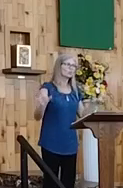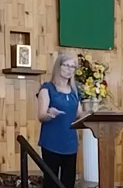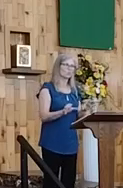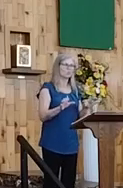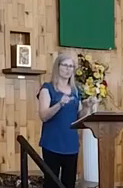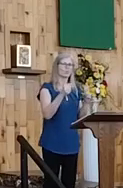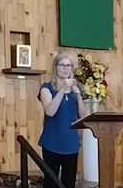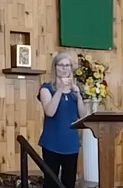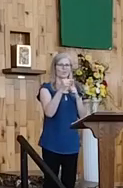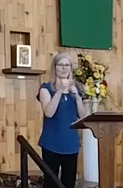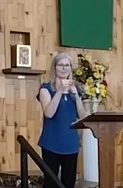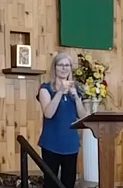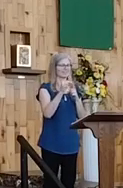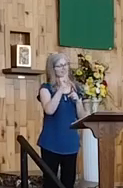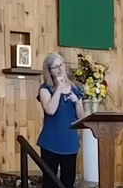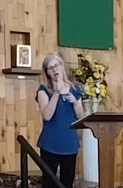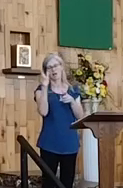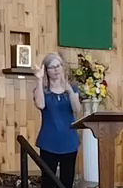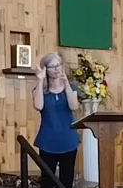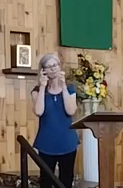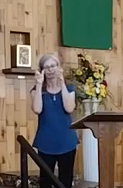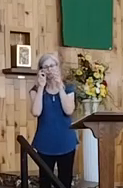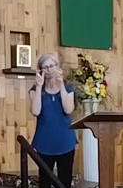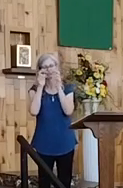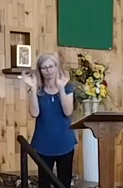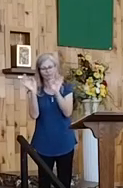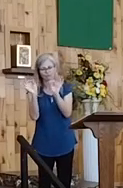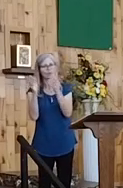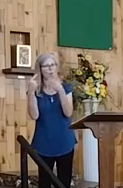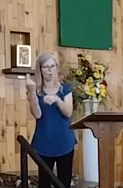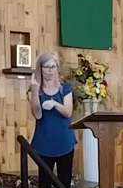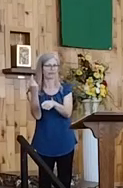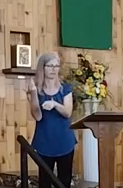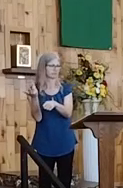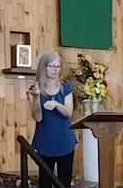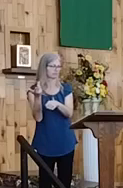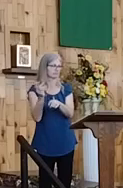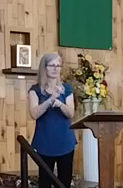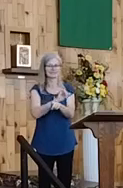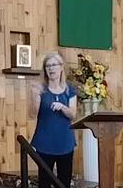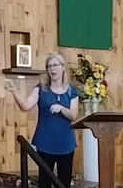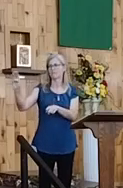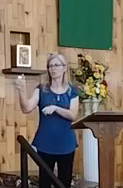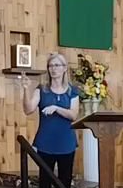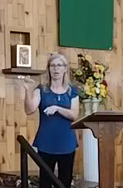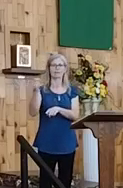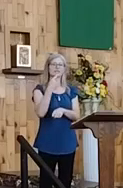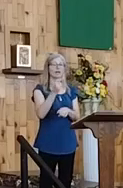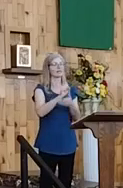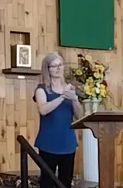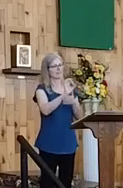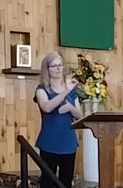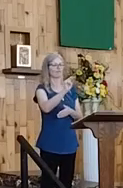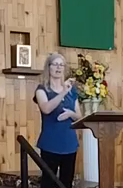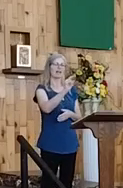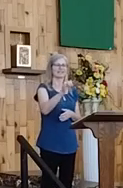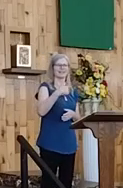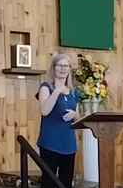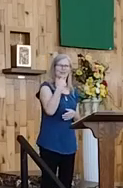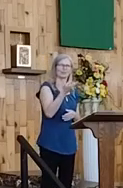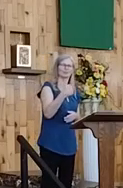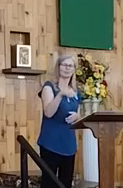the word and not hearers only, as St. James said. St. Francis said, I've told you this